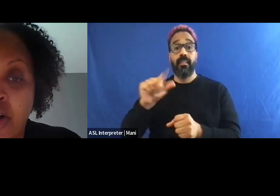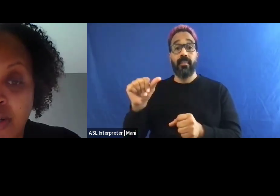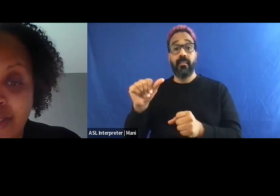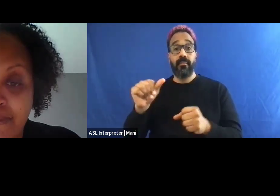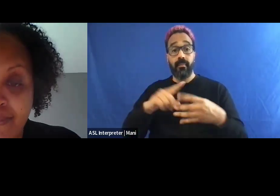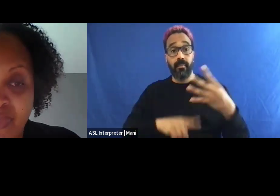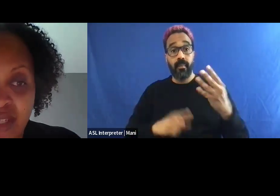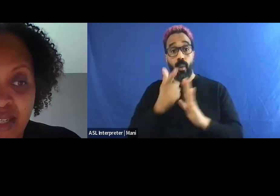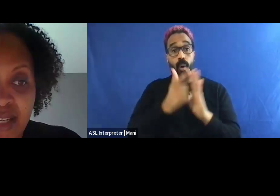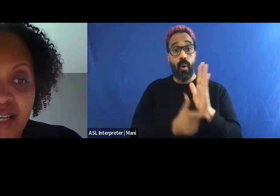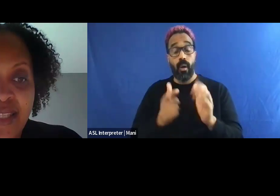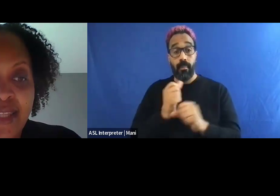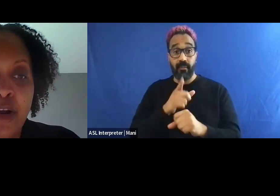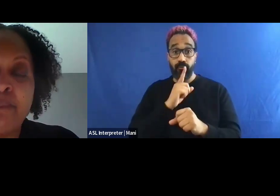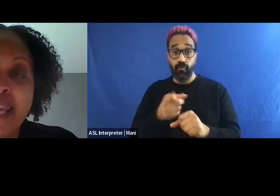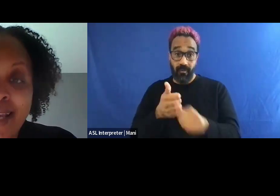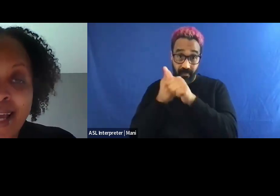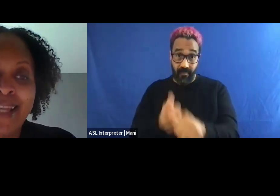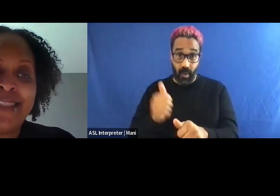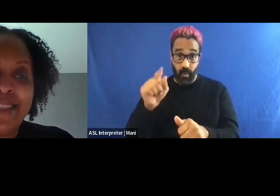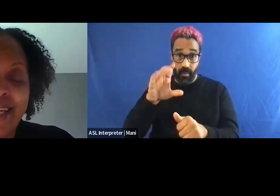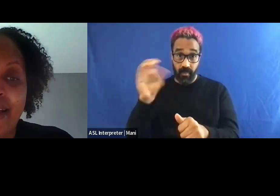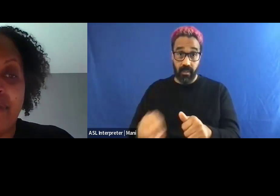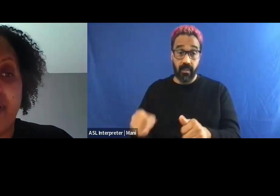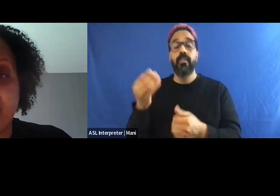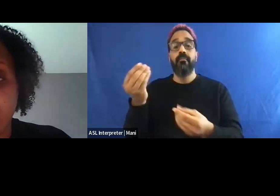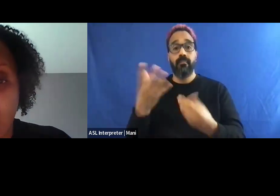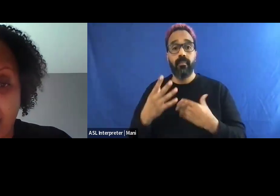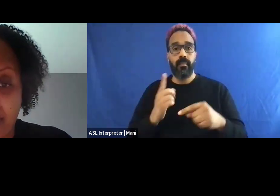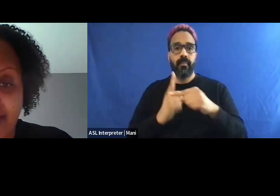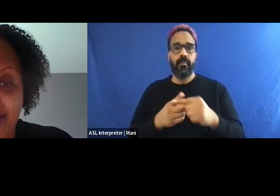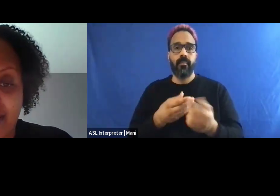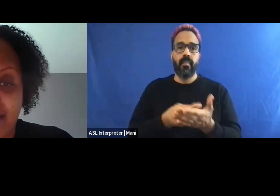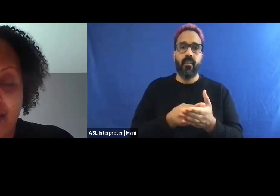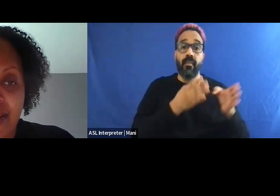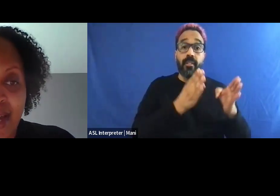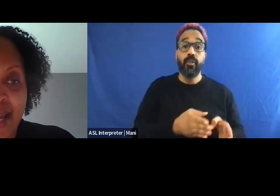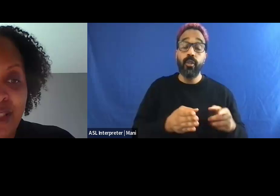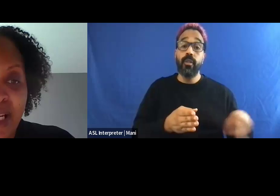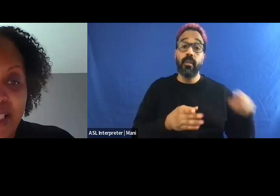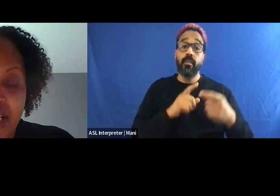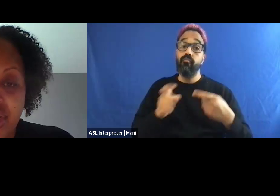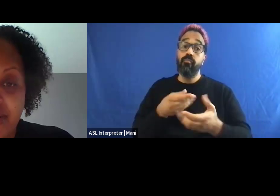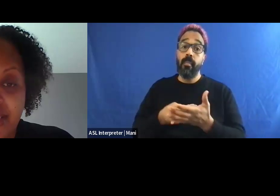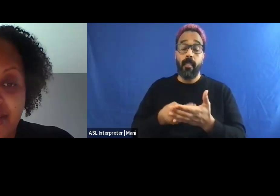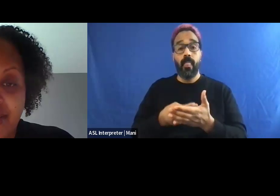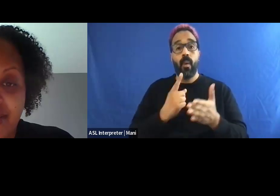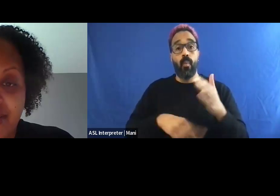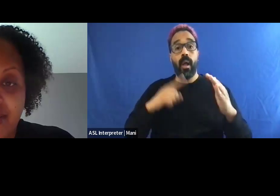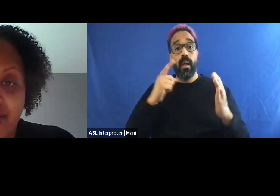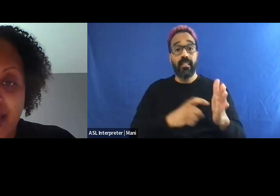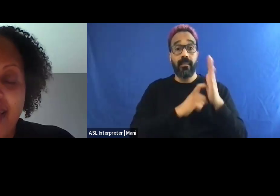disability-specific laws, that they're meeting and exceeding funder requirements and